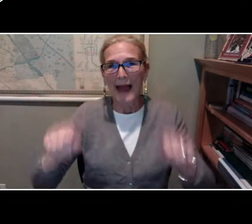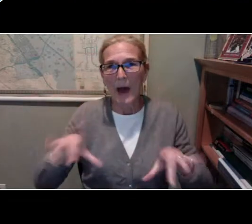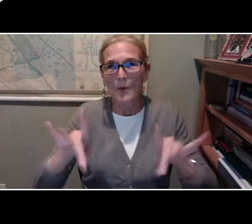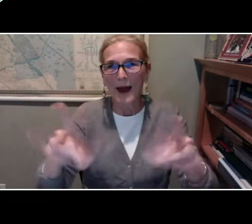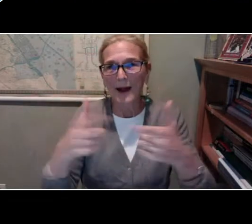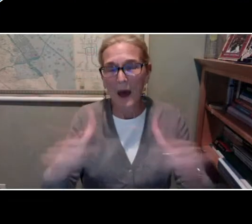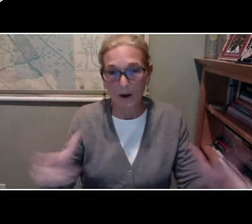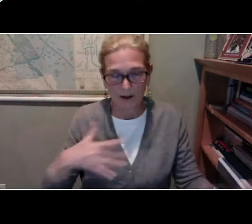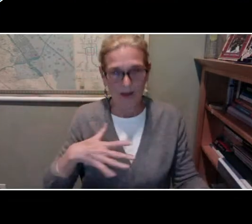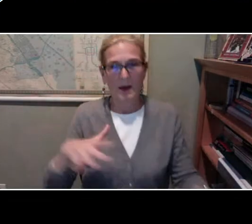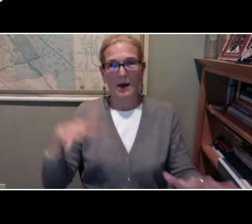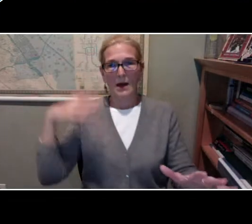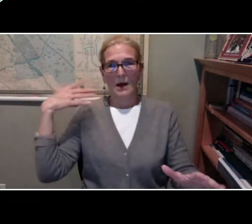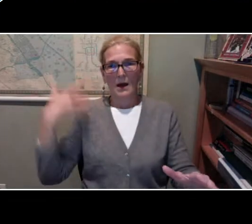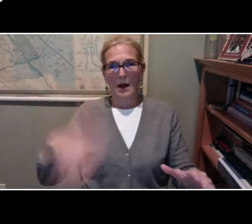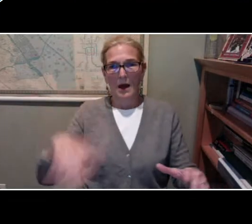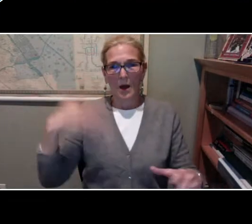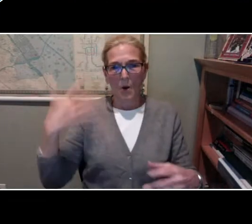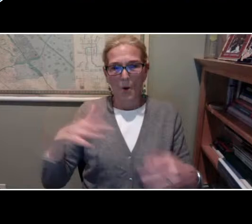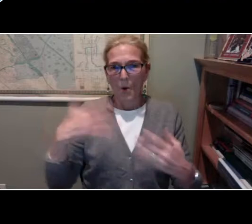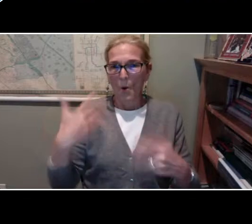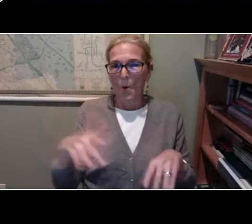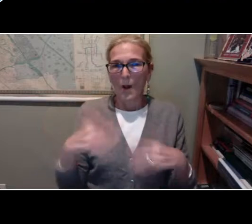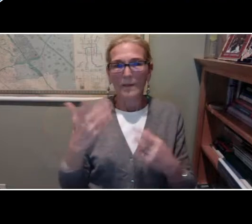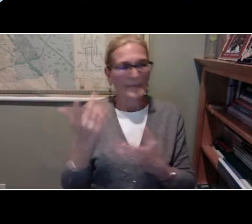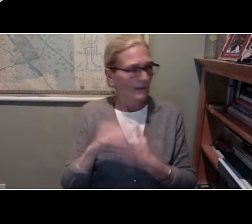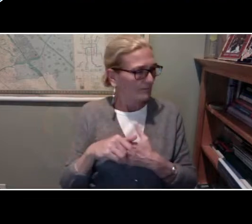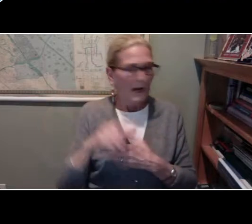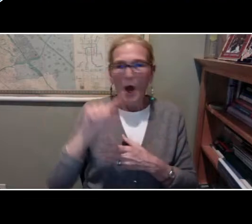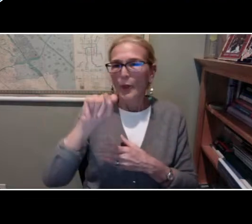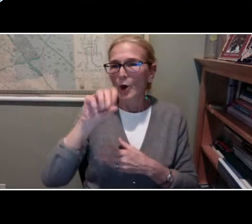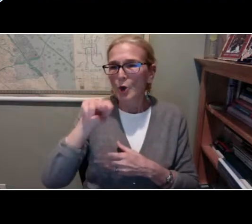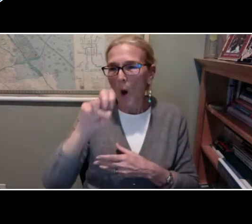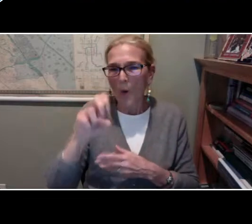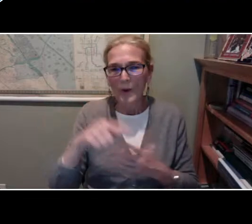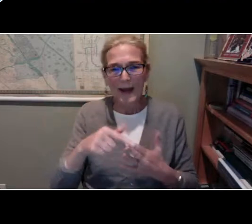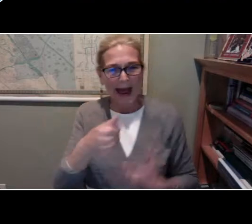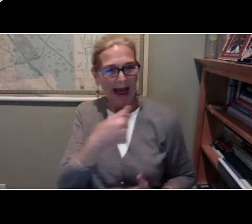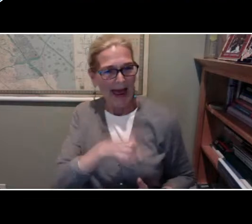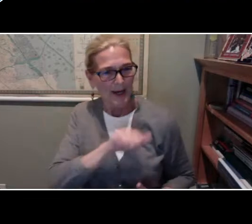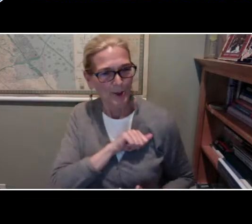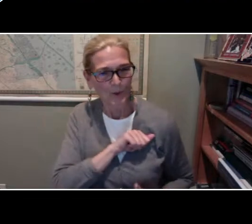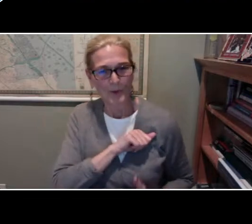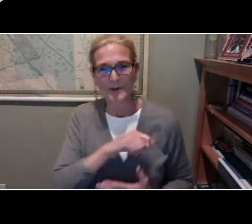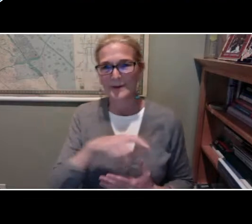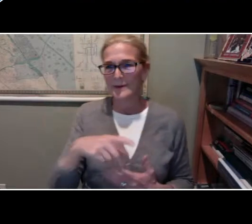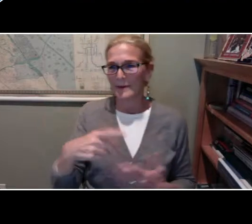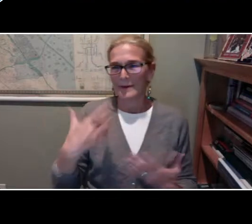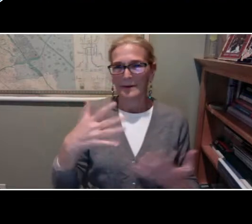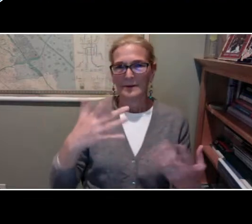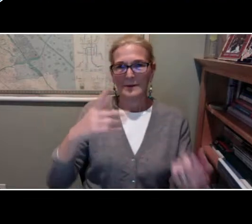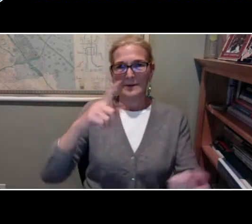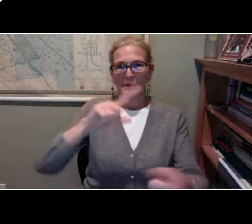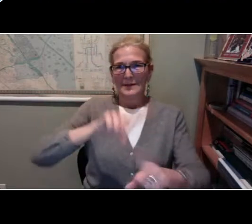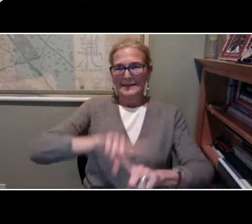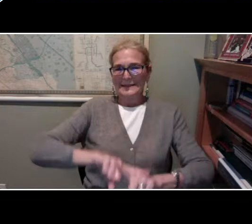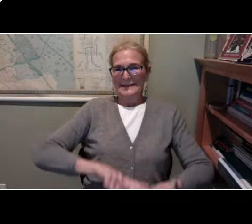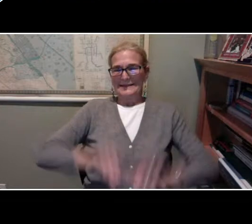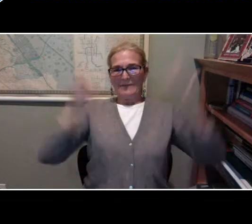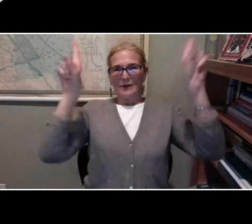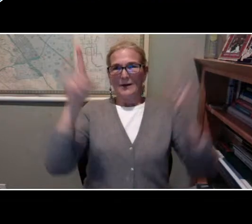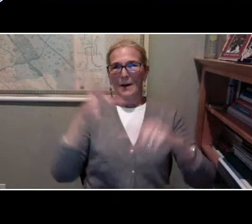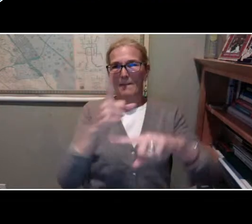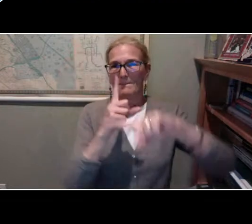So we see statements such as all deaf and hard of hearing children can acquire language. The